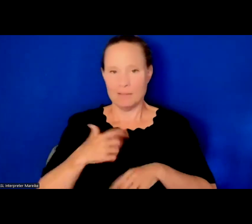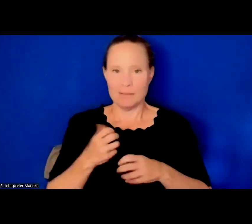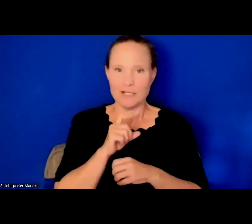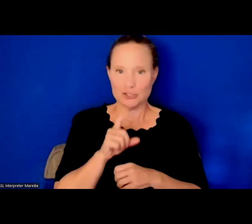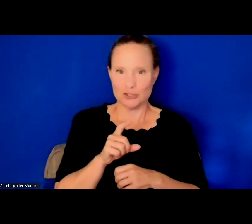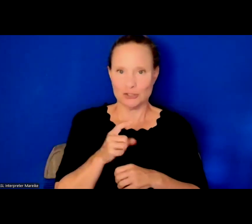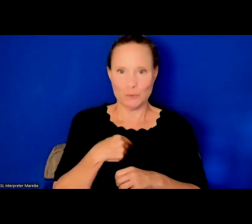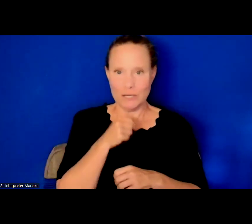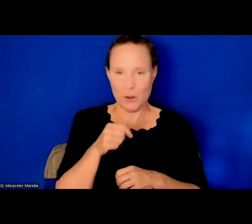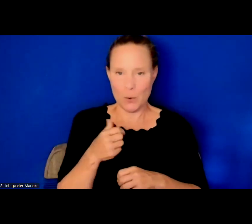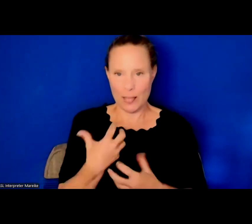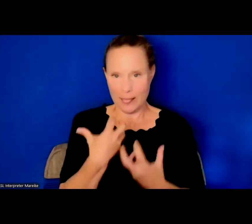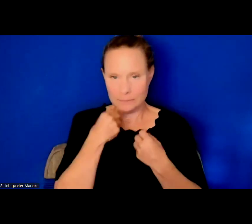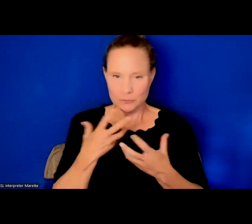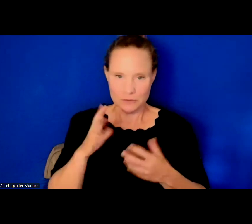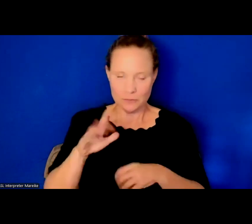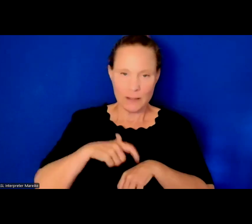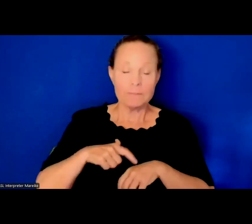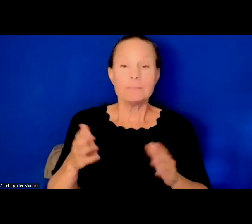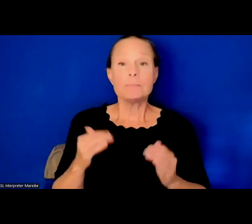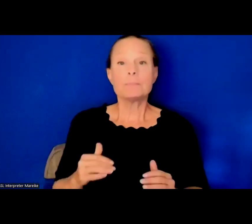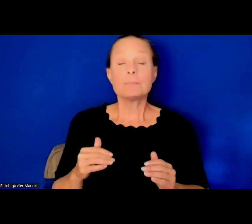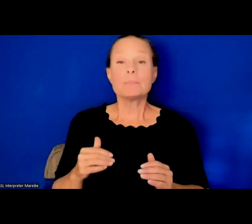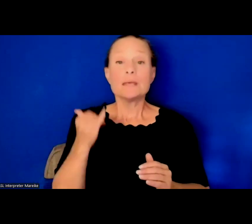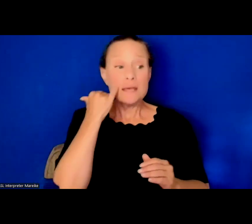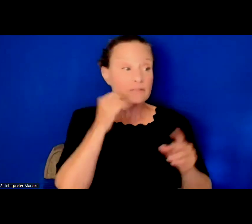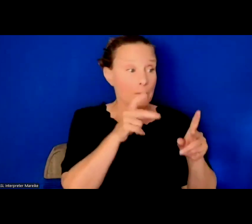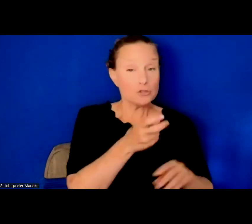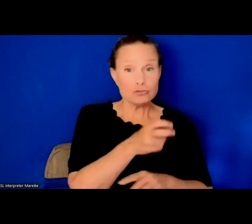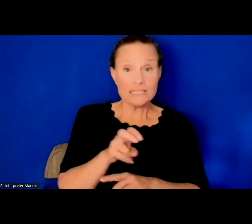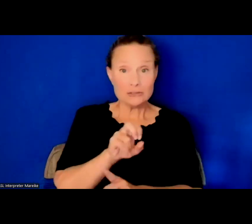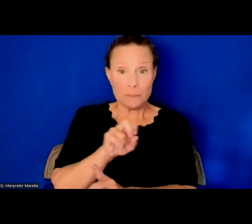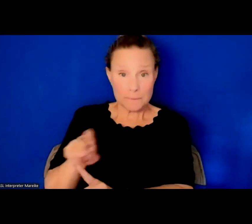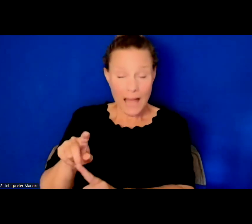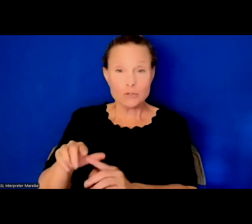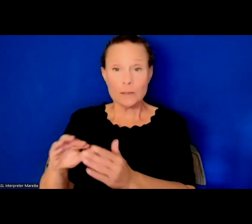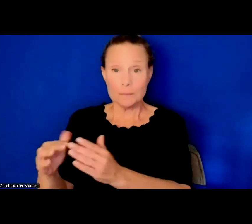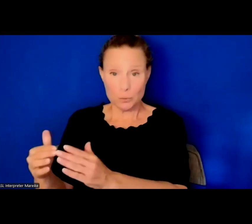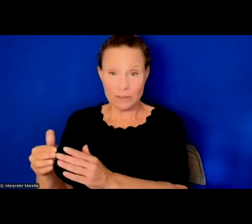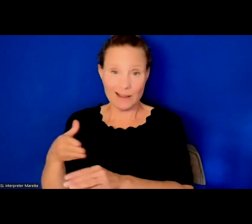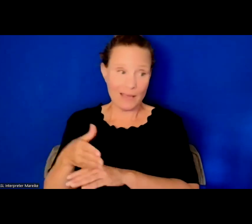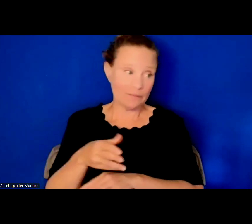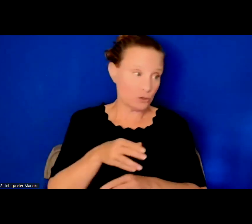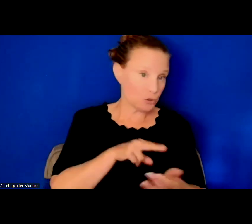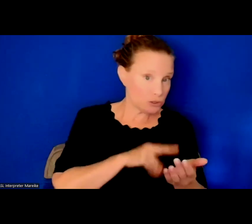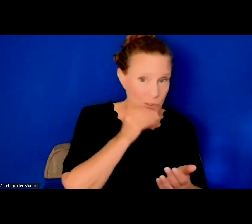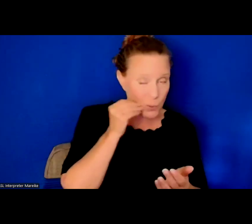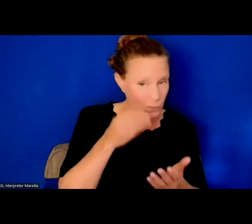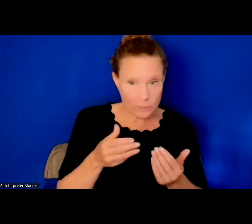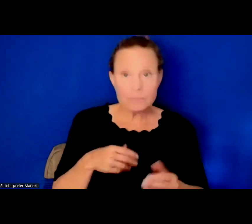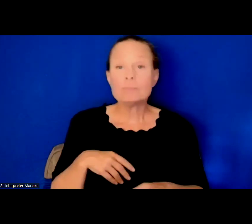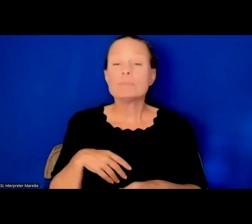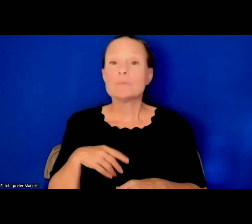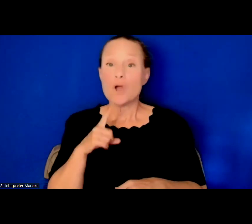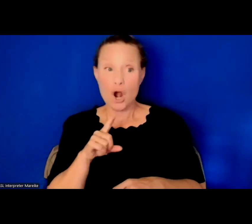that we don't take up too much of it. When a participant transitions back to the community from an institutional setting, are they